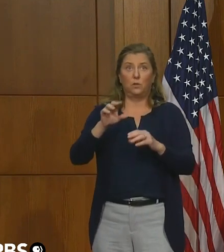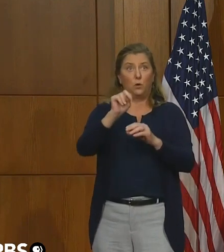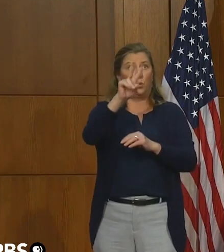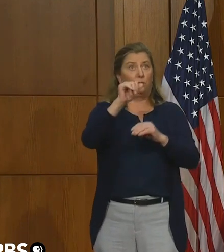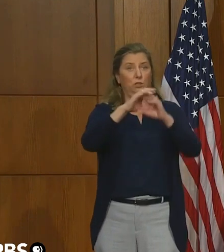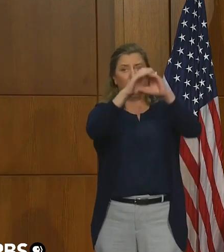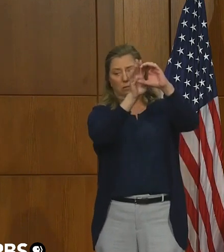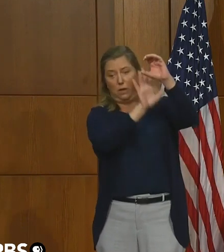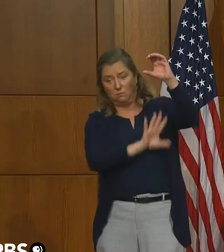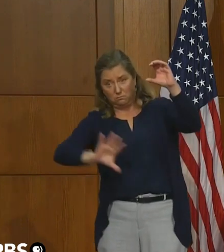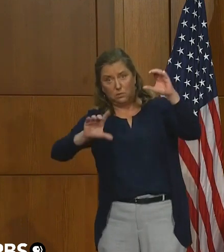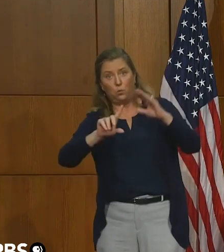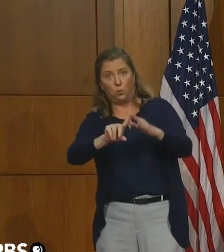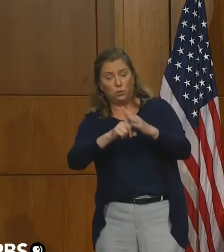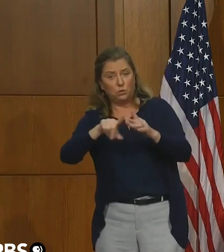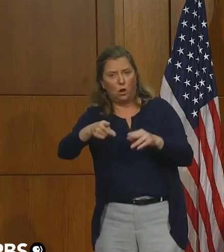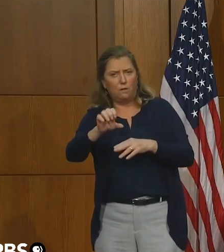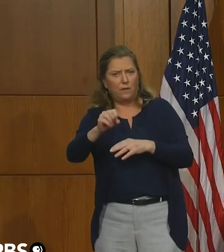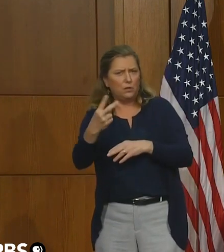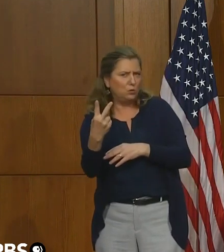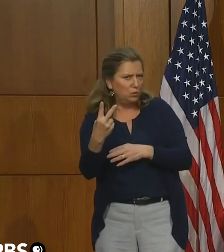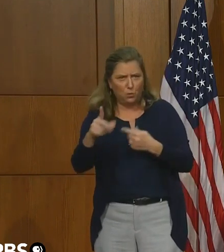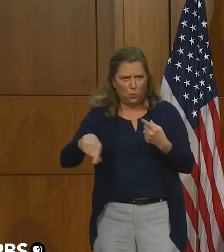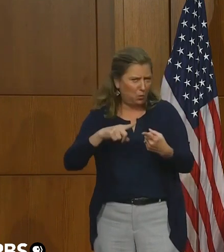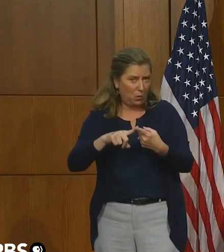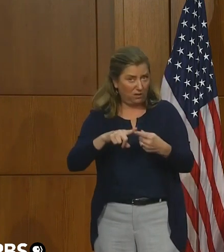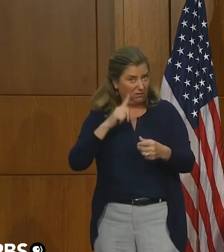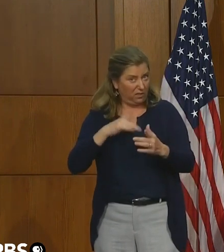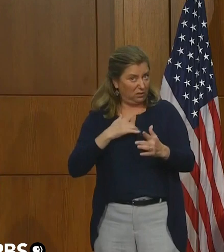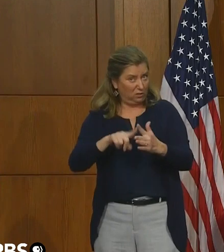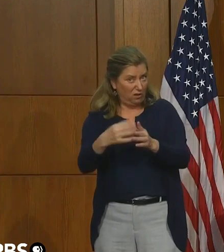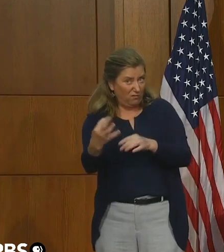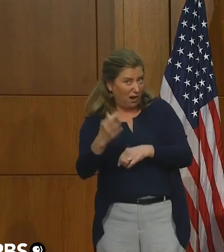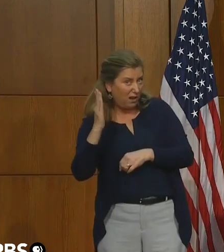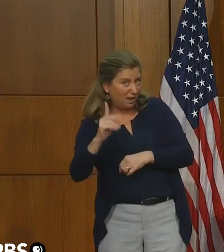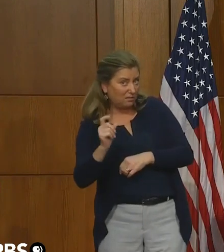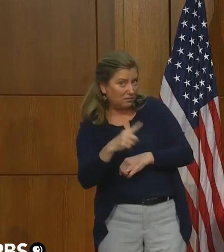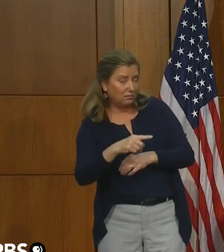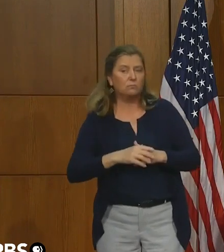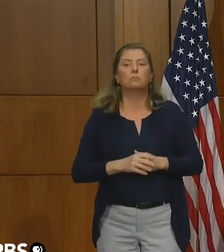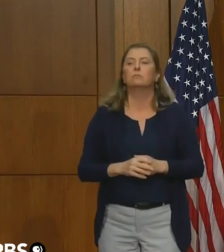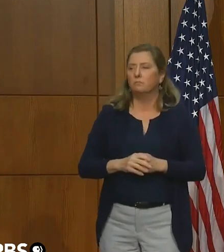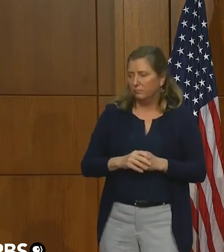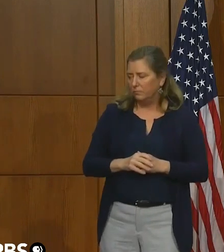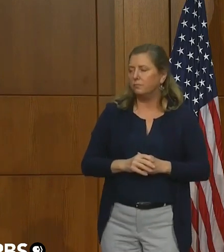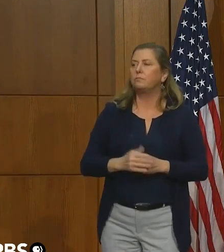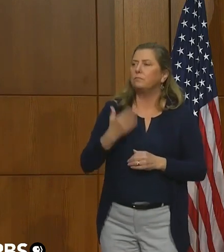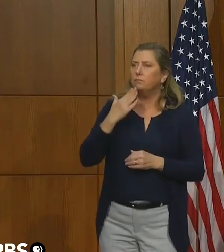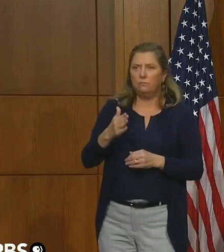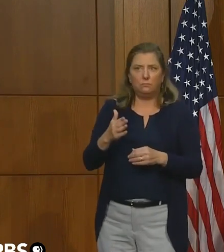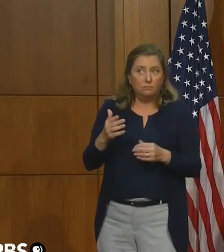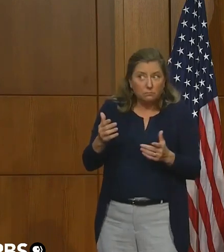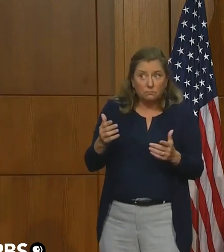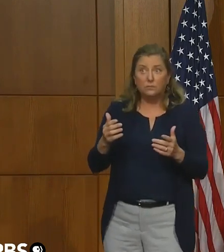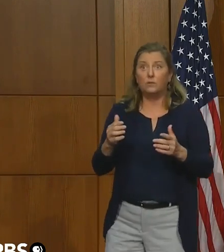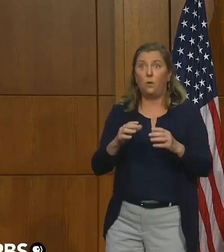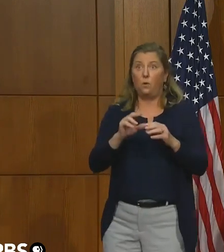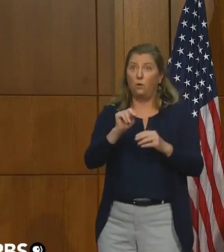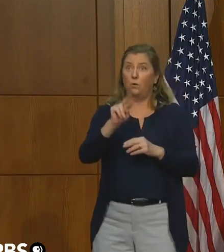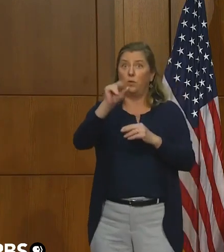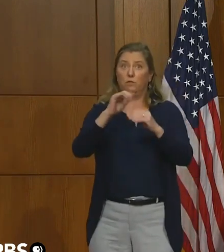might be able to move into phase two as soon as Friday? Thank you, Julie. The other question was, what about moving